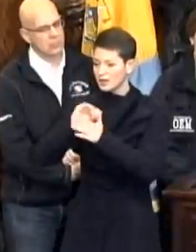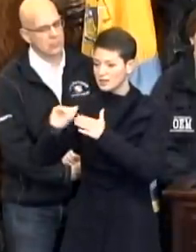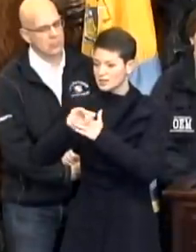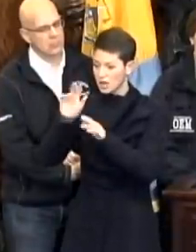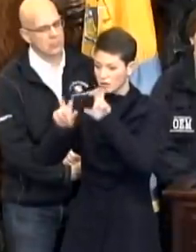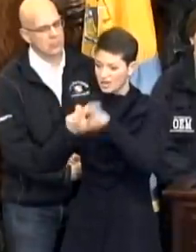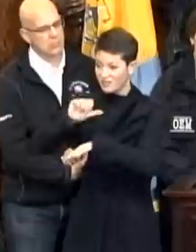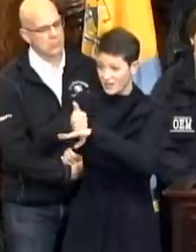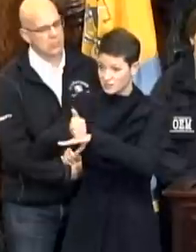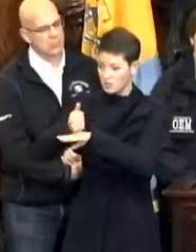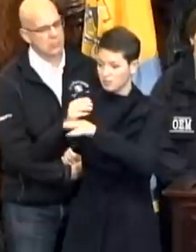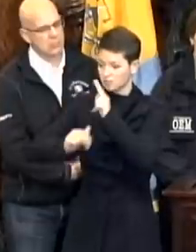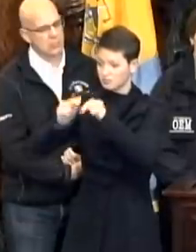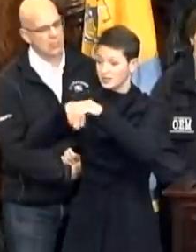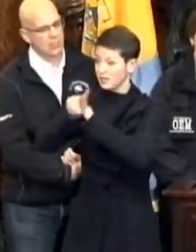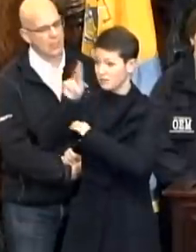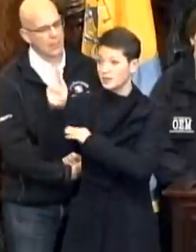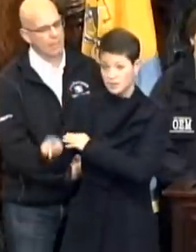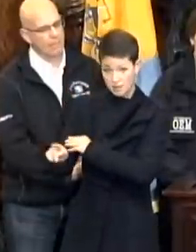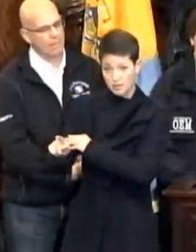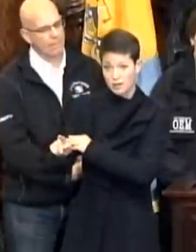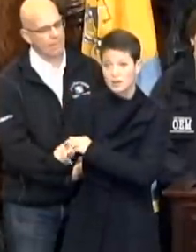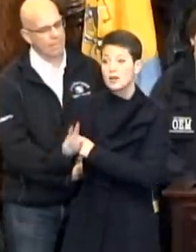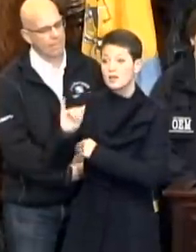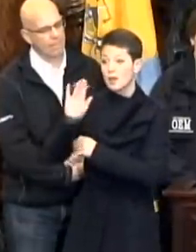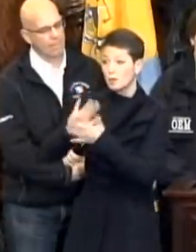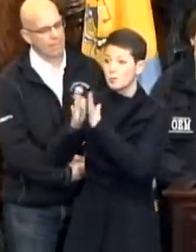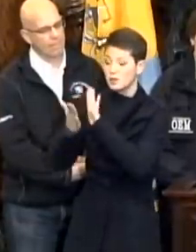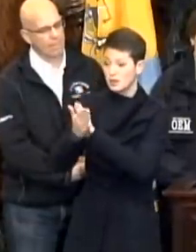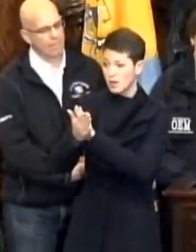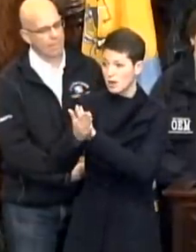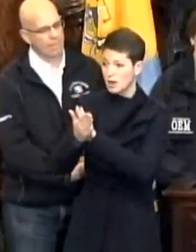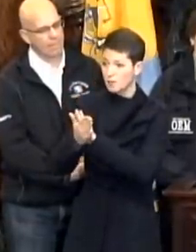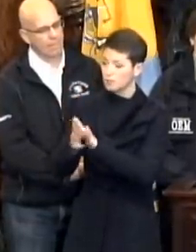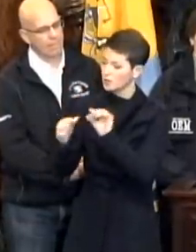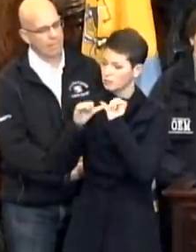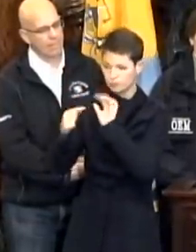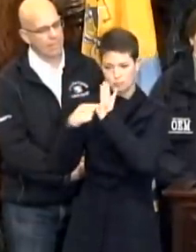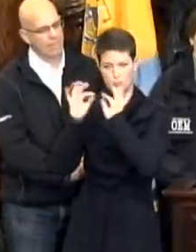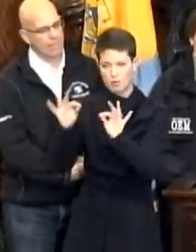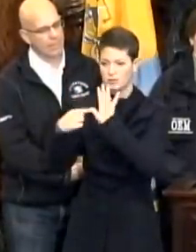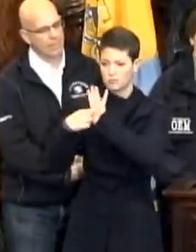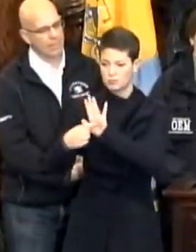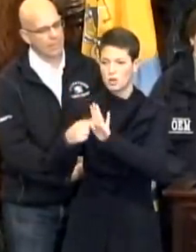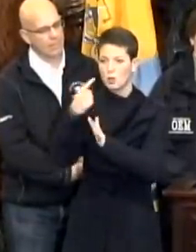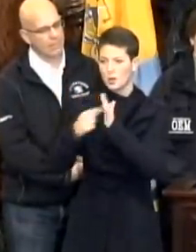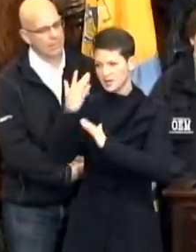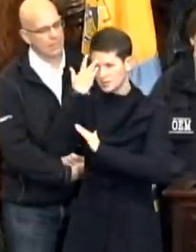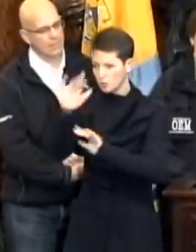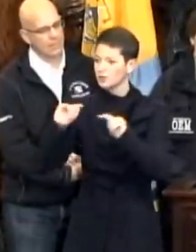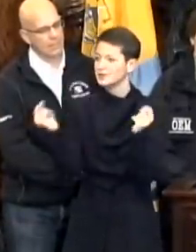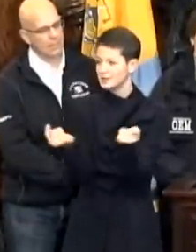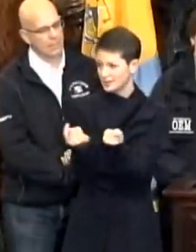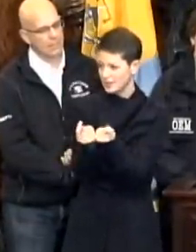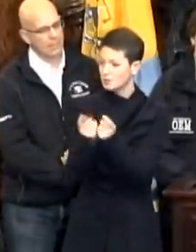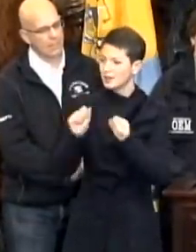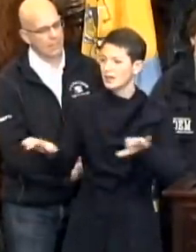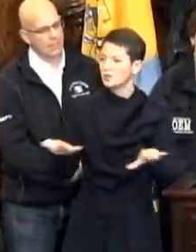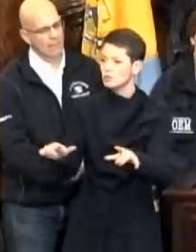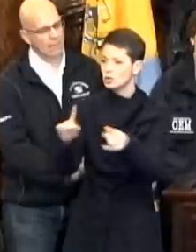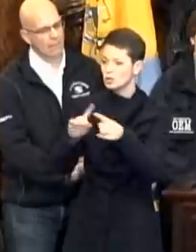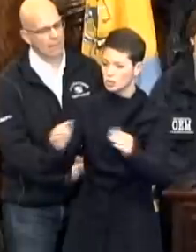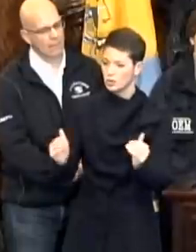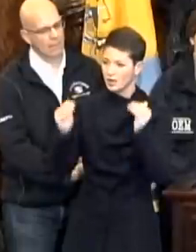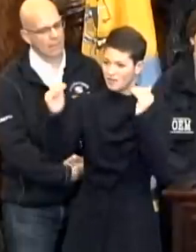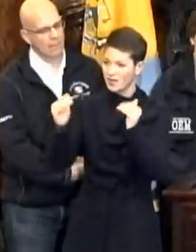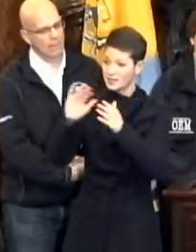in Philadelphia and is and will continue to be an emblem and testament to what a smart entrepreneurial team can do to advance a